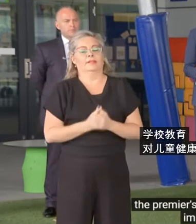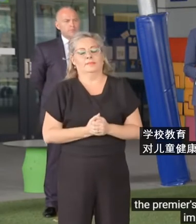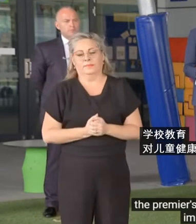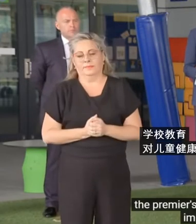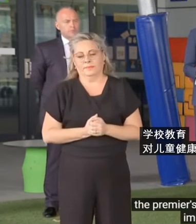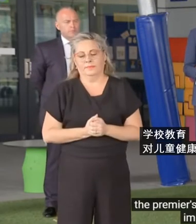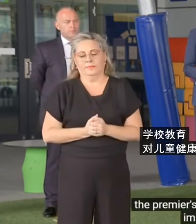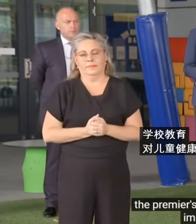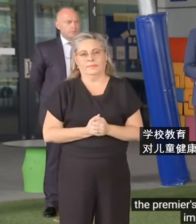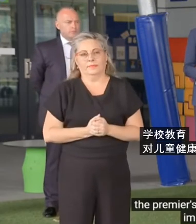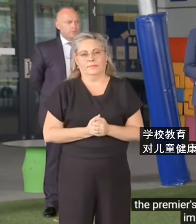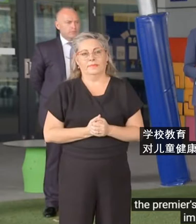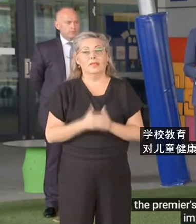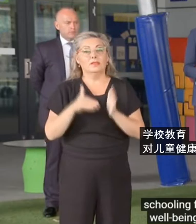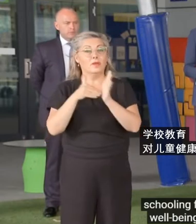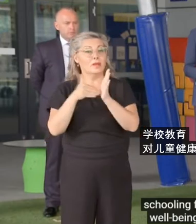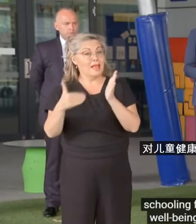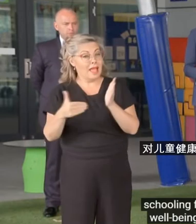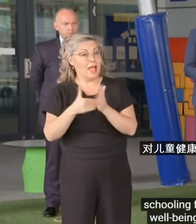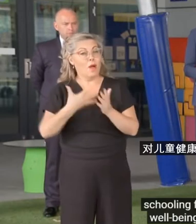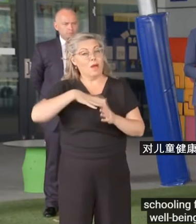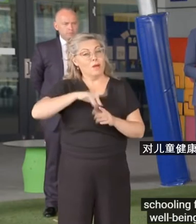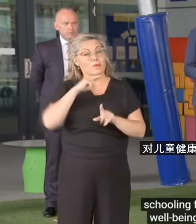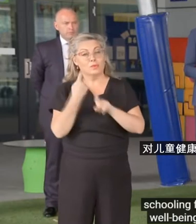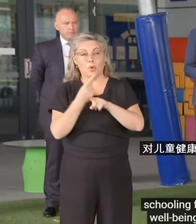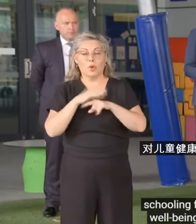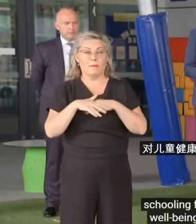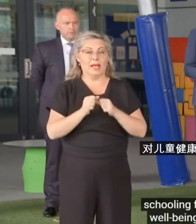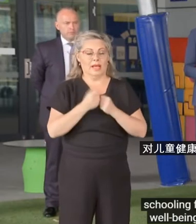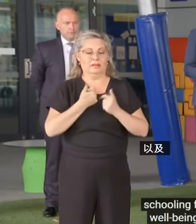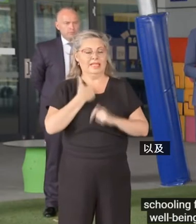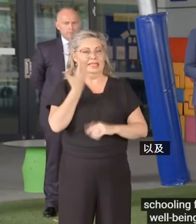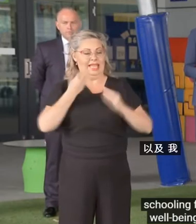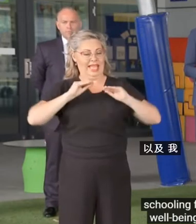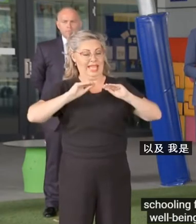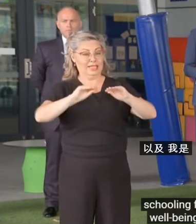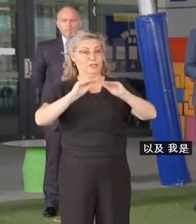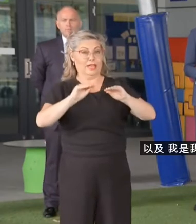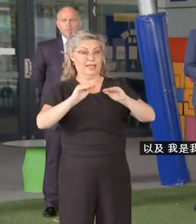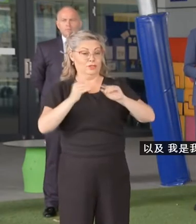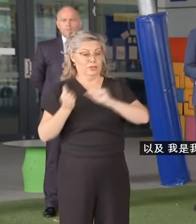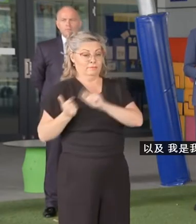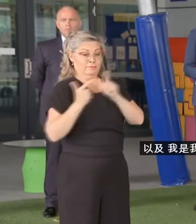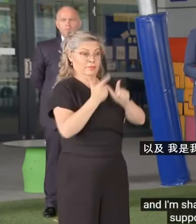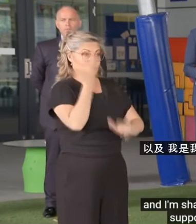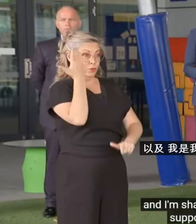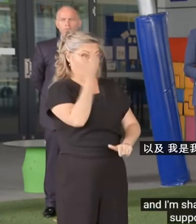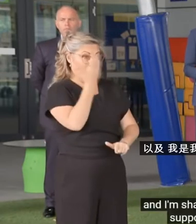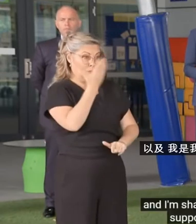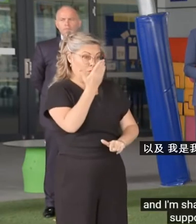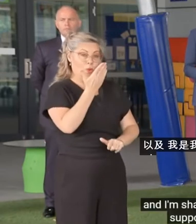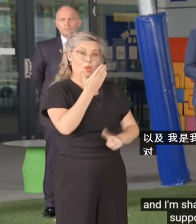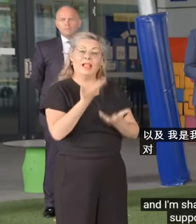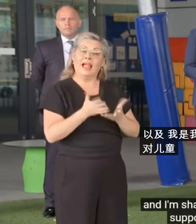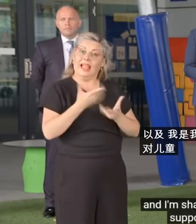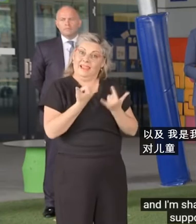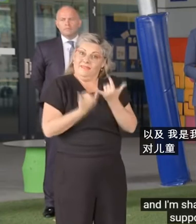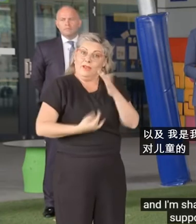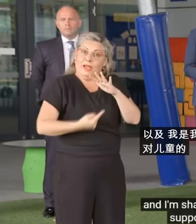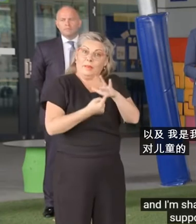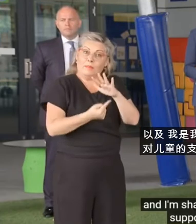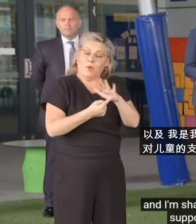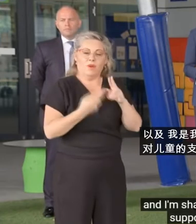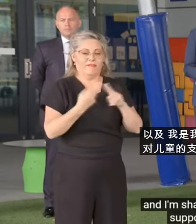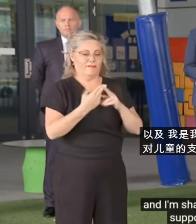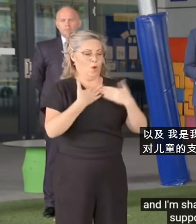for children's health, well-being and development? And I share the Premier's support